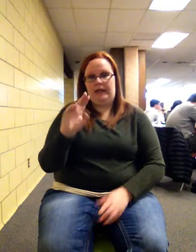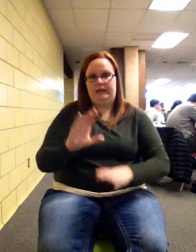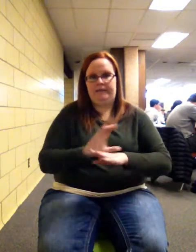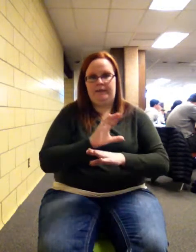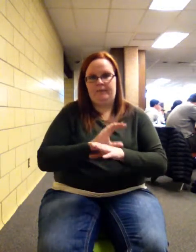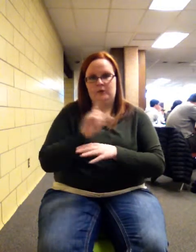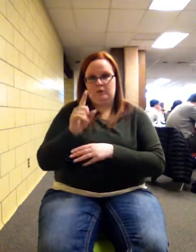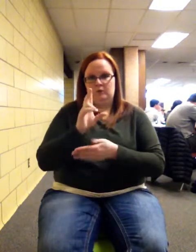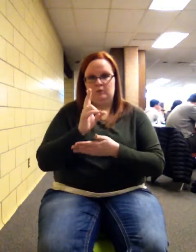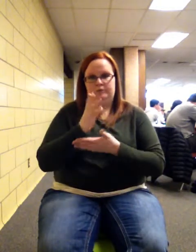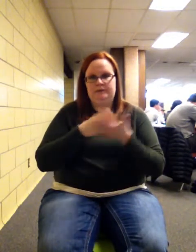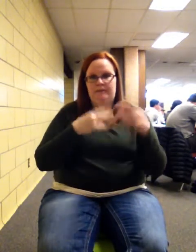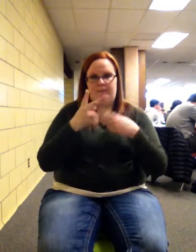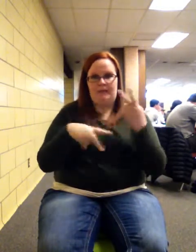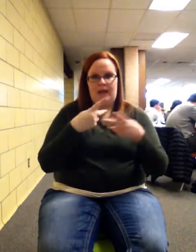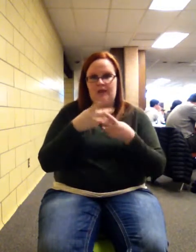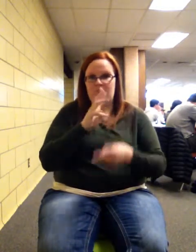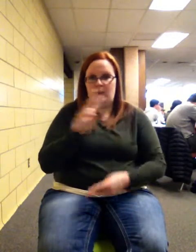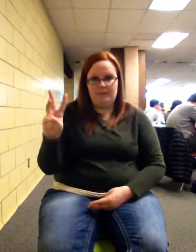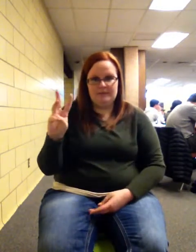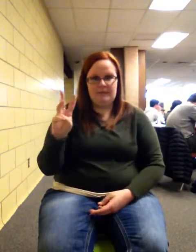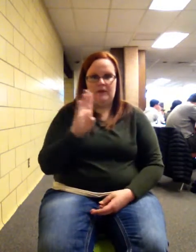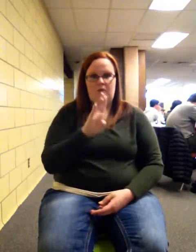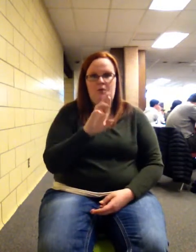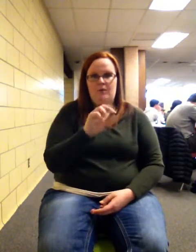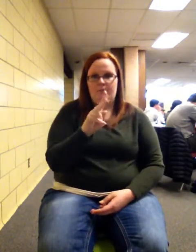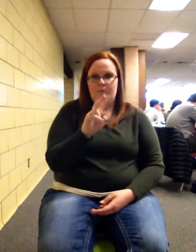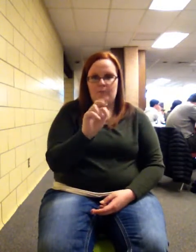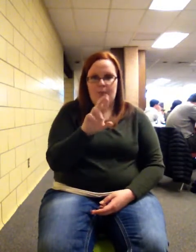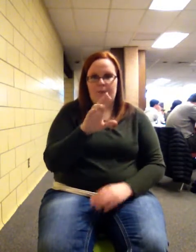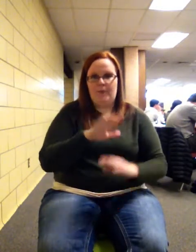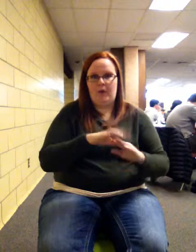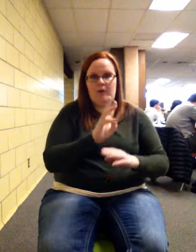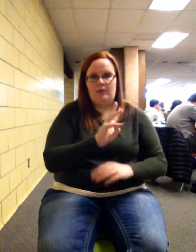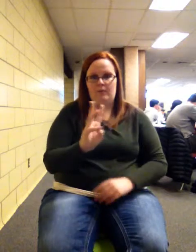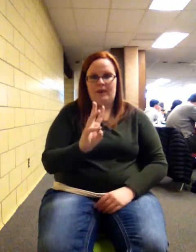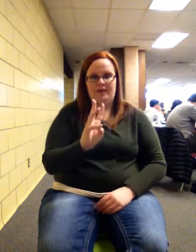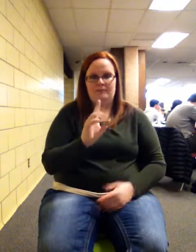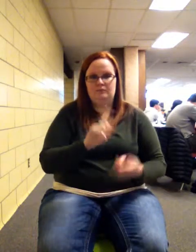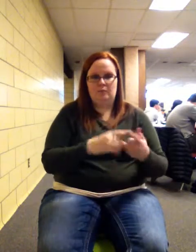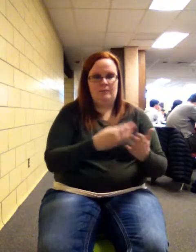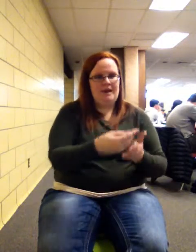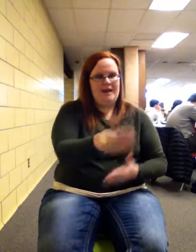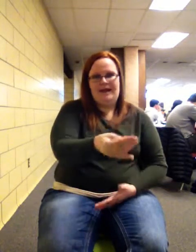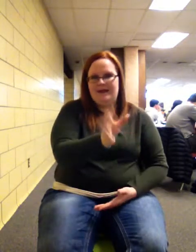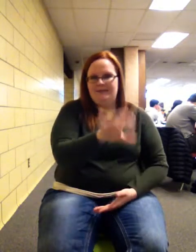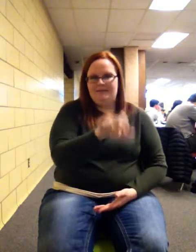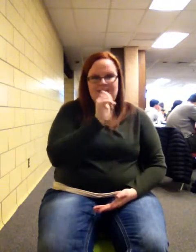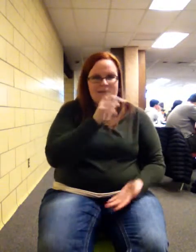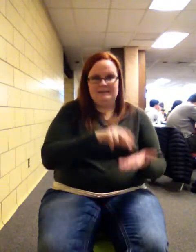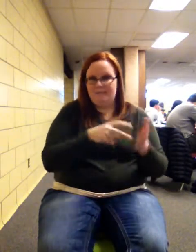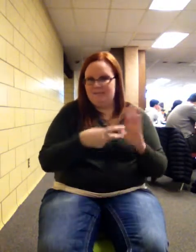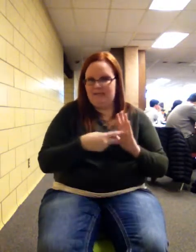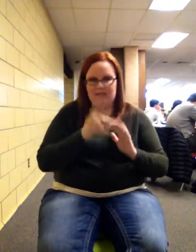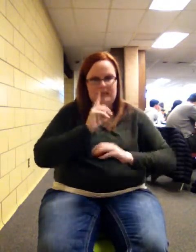kind of a website or some kind of a broker on the web to buy a stock fee, that doesn't necessarily mean that's an over-the-counter market